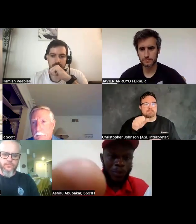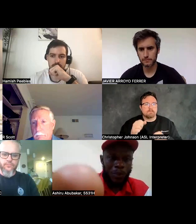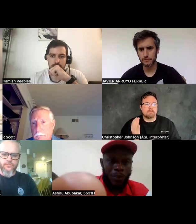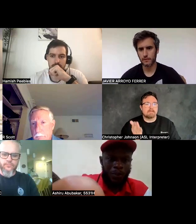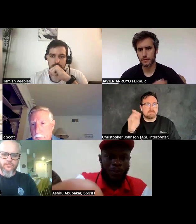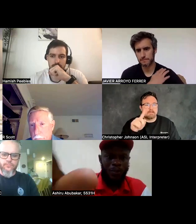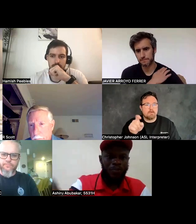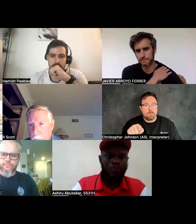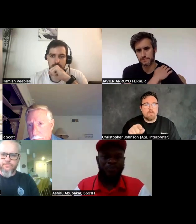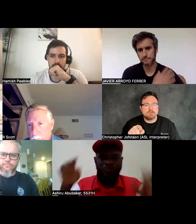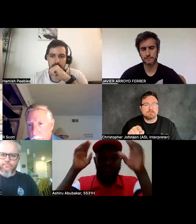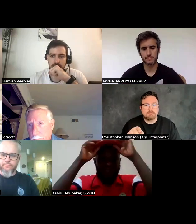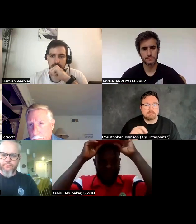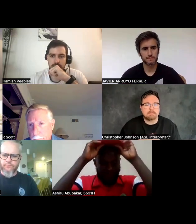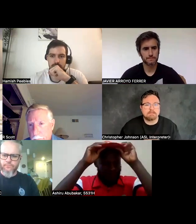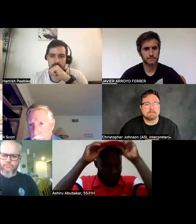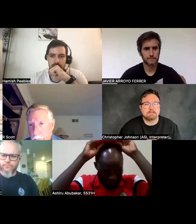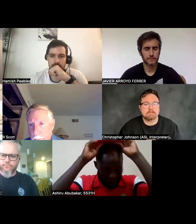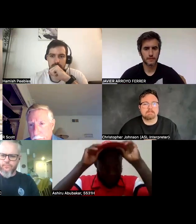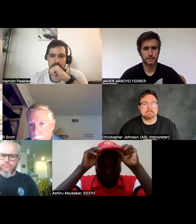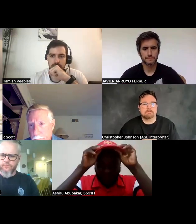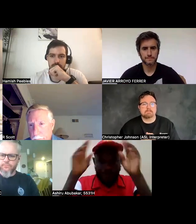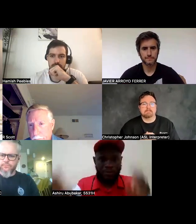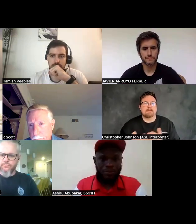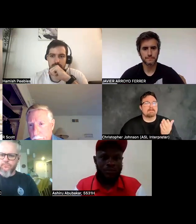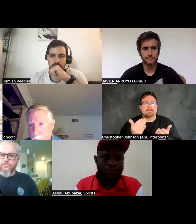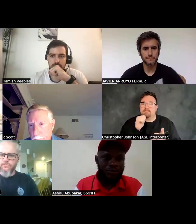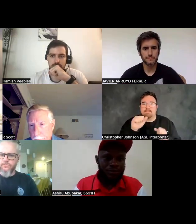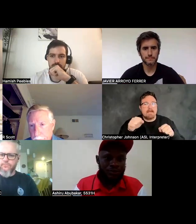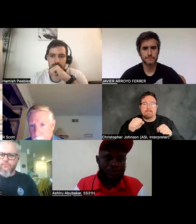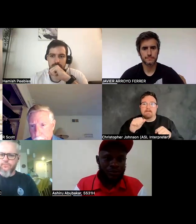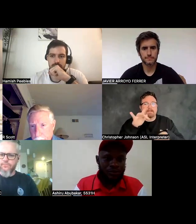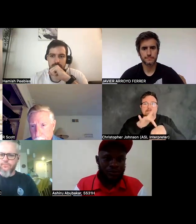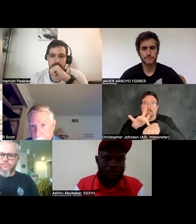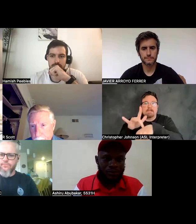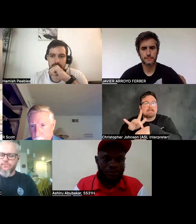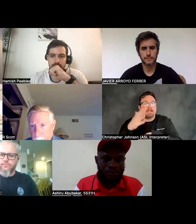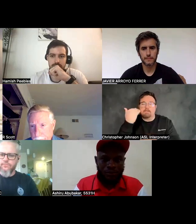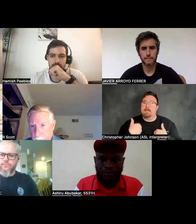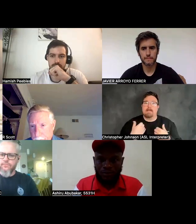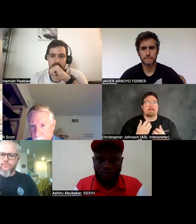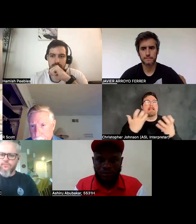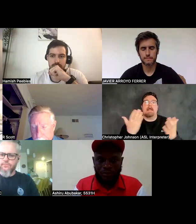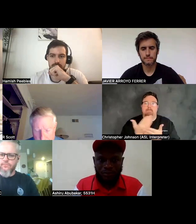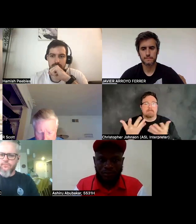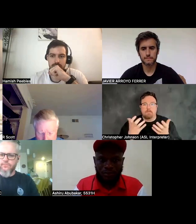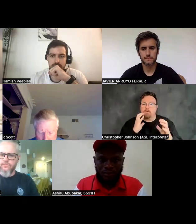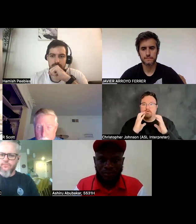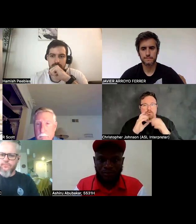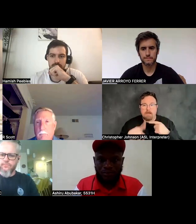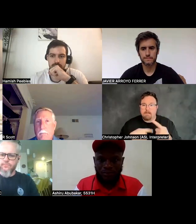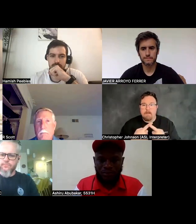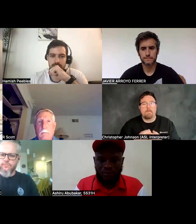we'll check the questions and see which ones we can answer. We may not get to all of them because we actually do have a lot of things that we want to chat with our guests